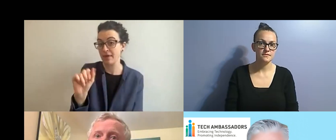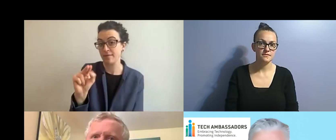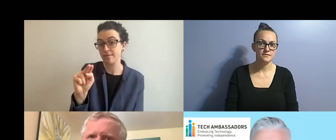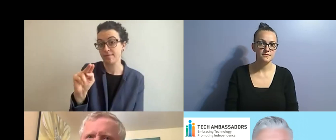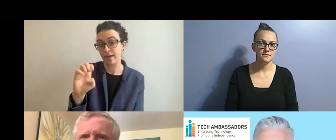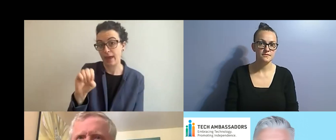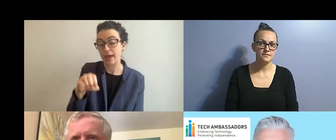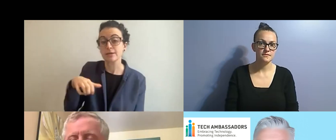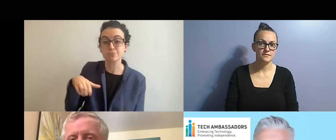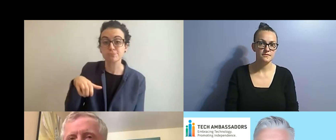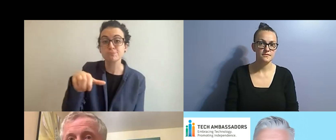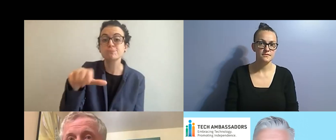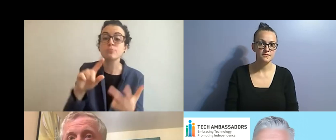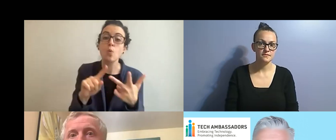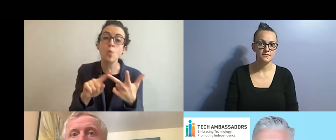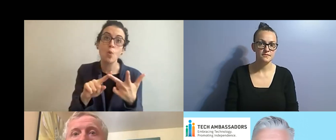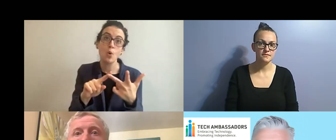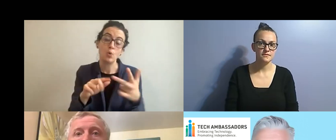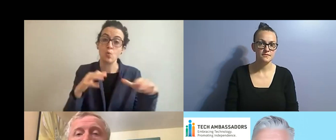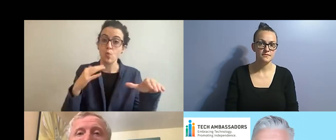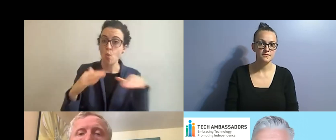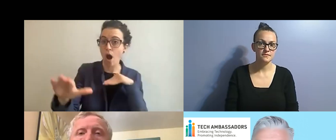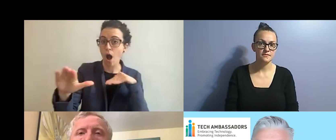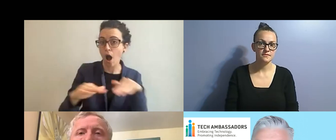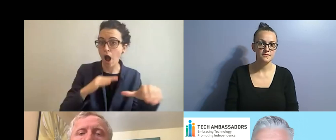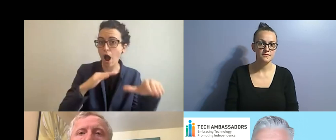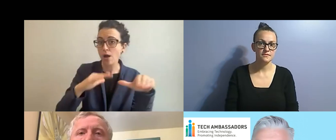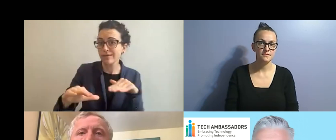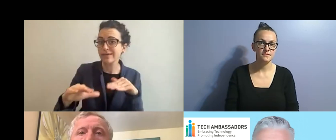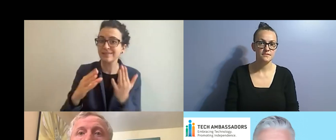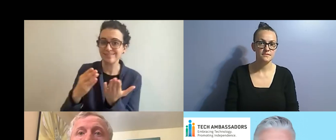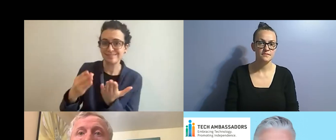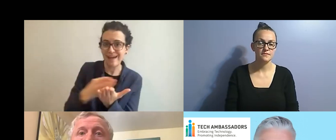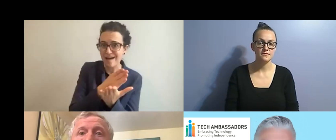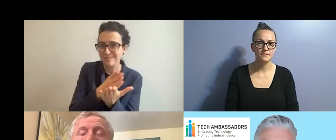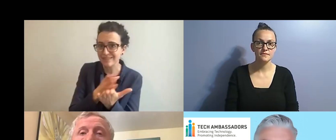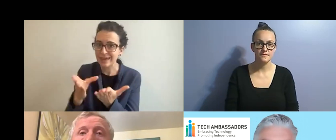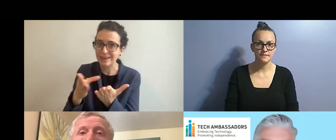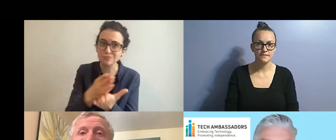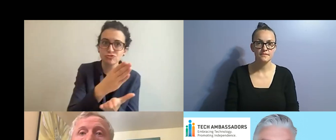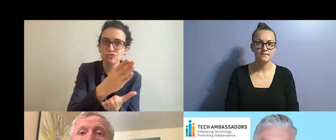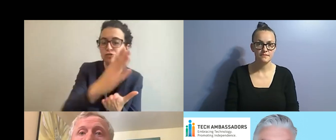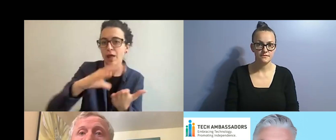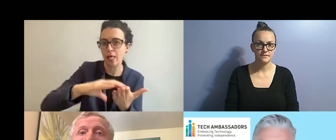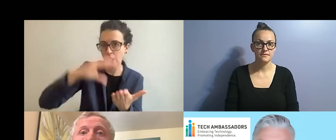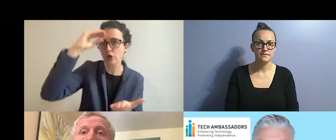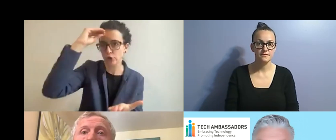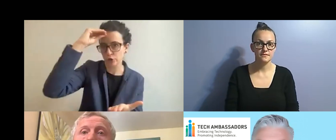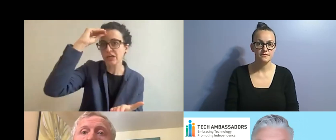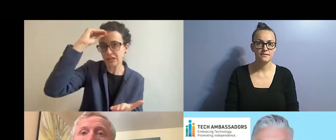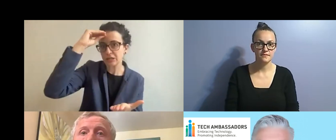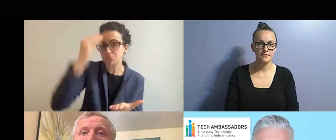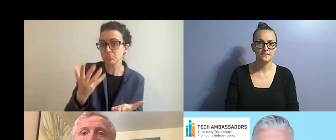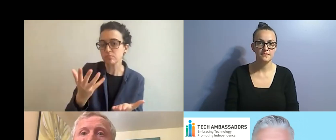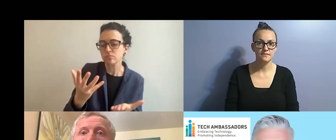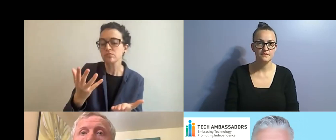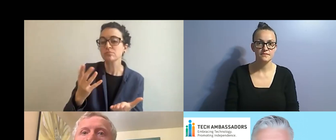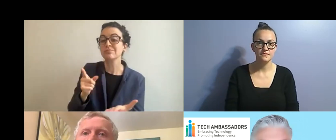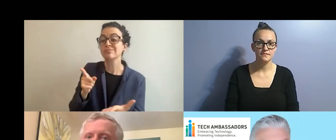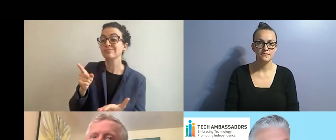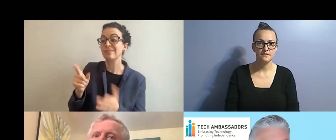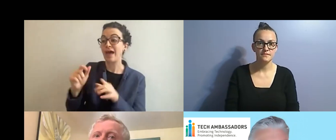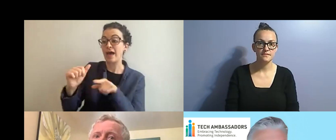to navigate, that mobility trainer will teach